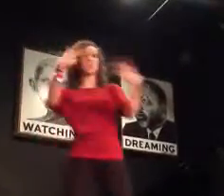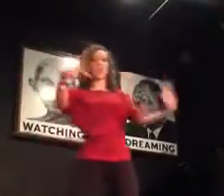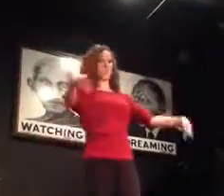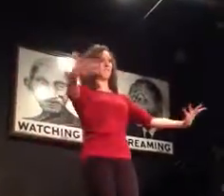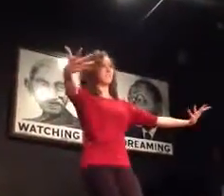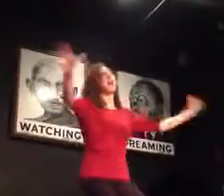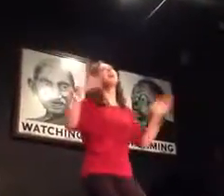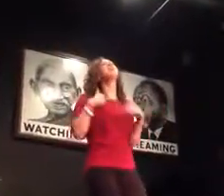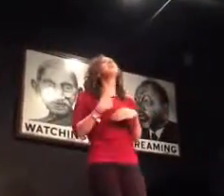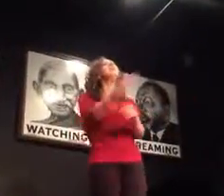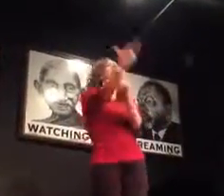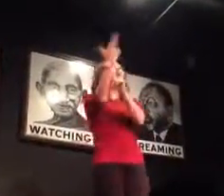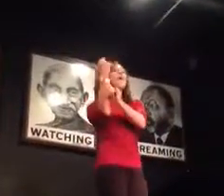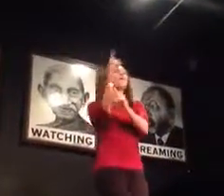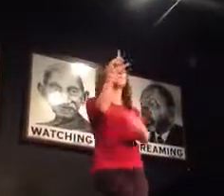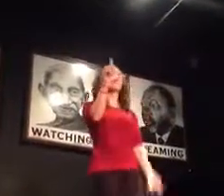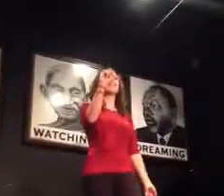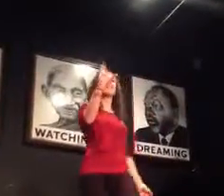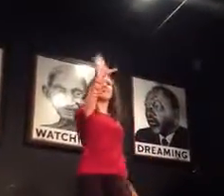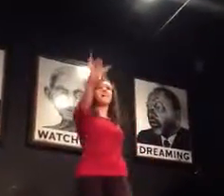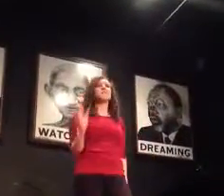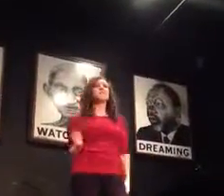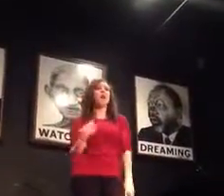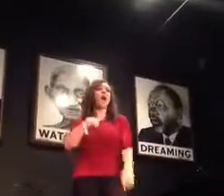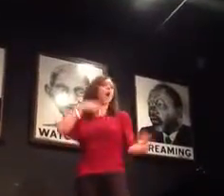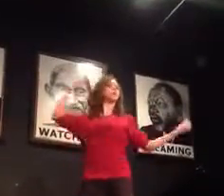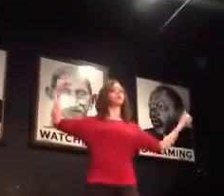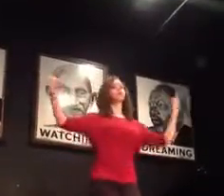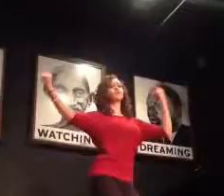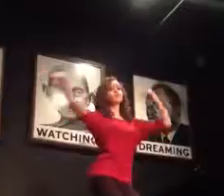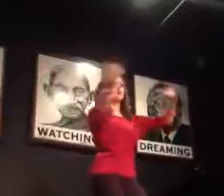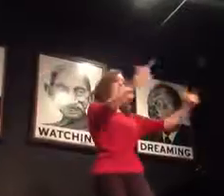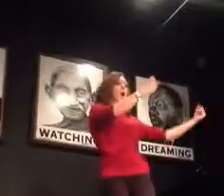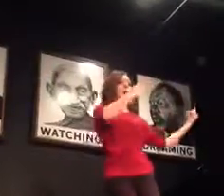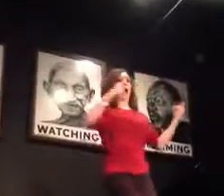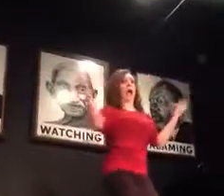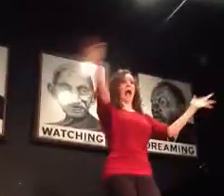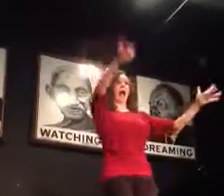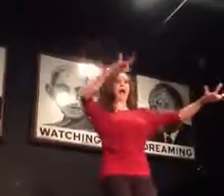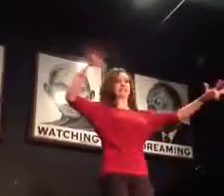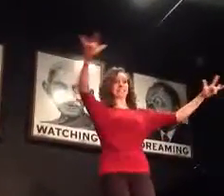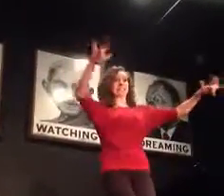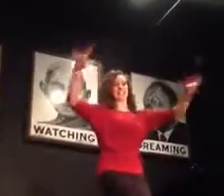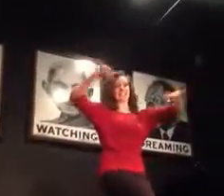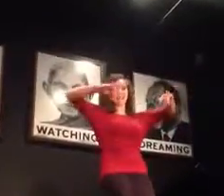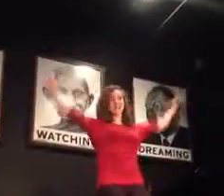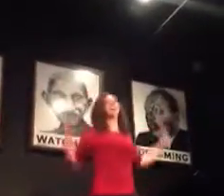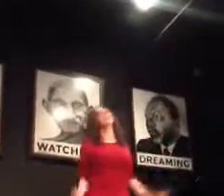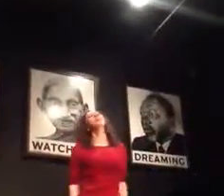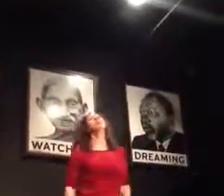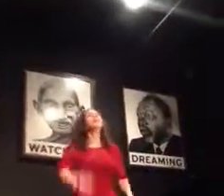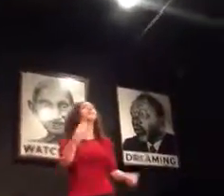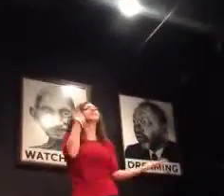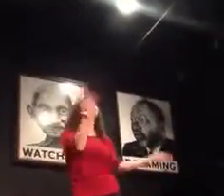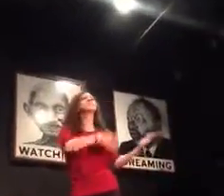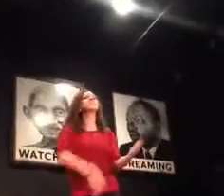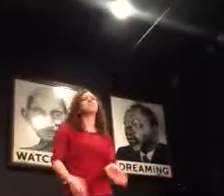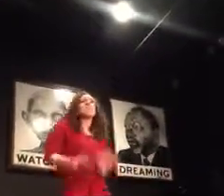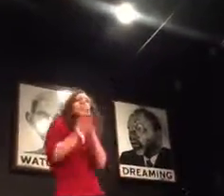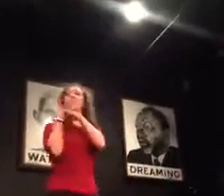the party is the hotel lobby. Yeah, round about the lobby. Yeah, take it to your